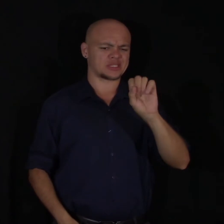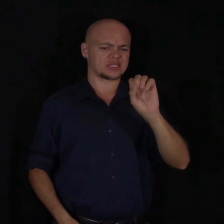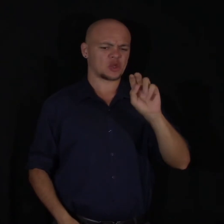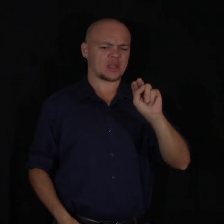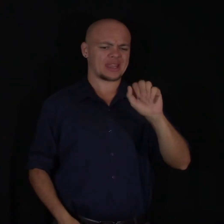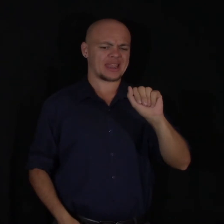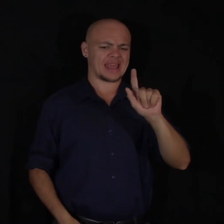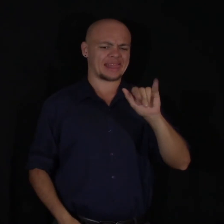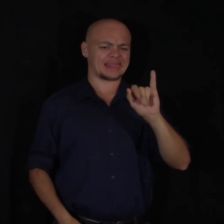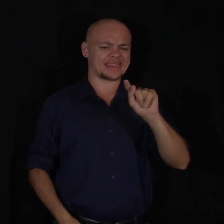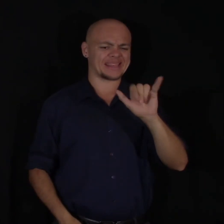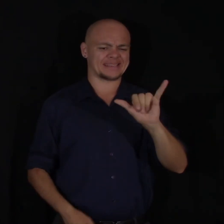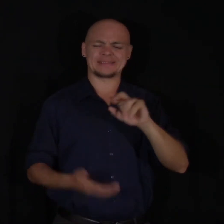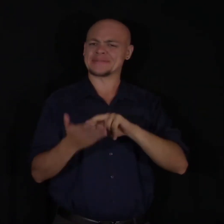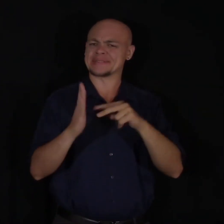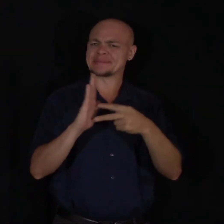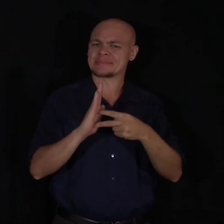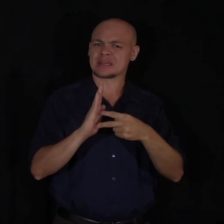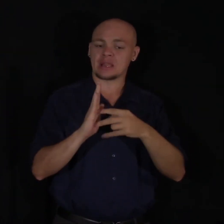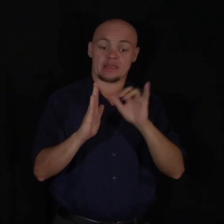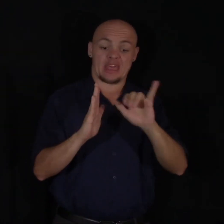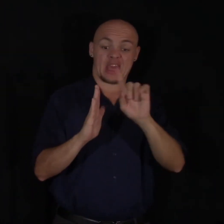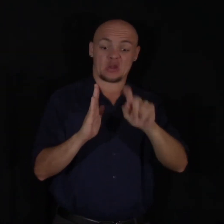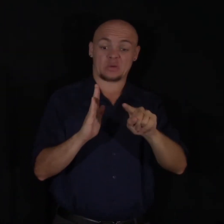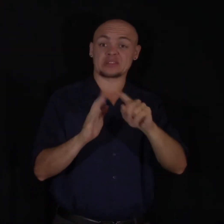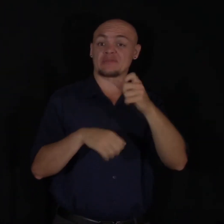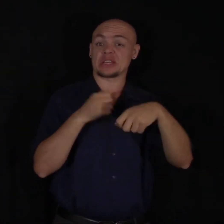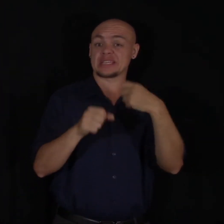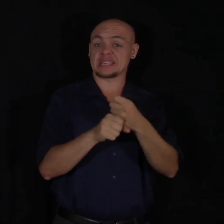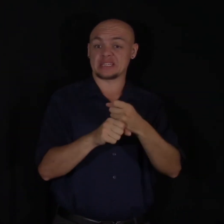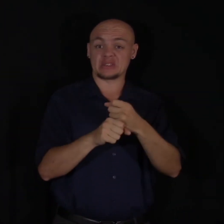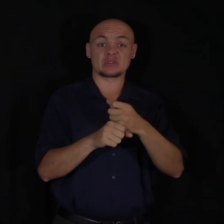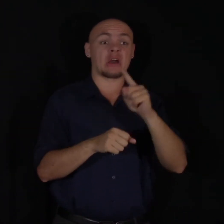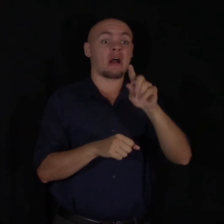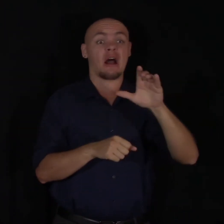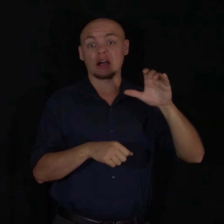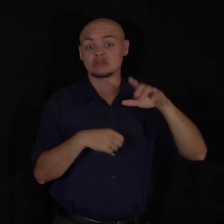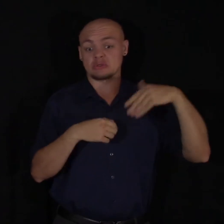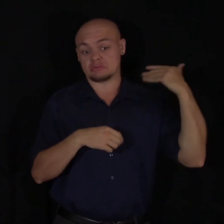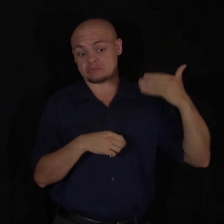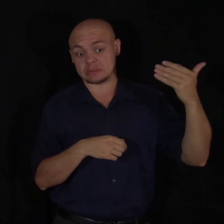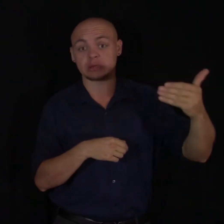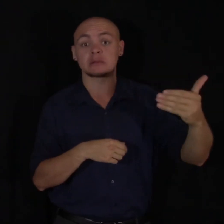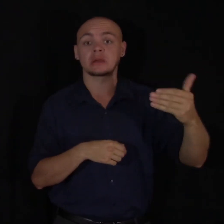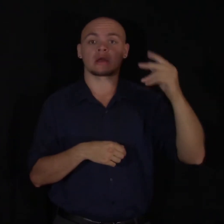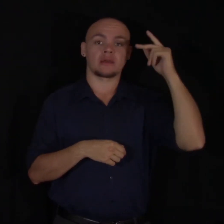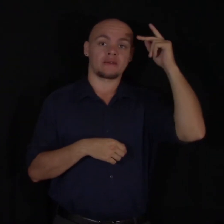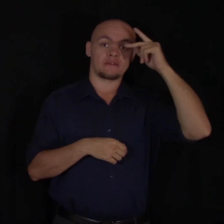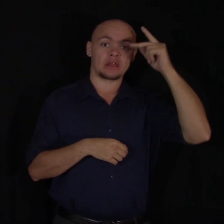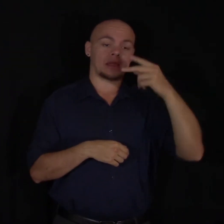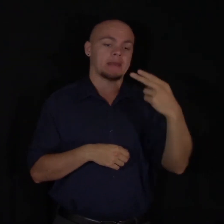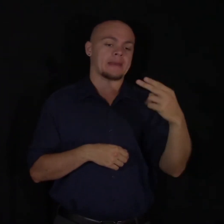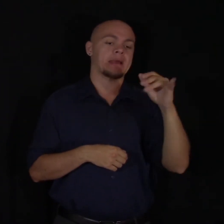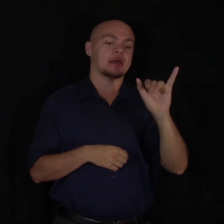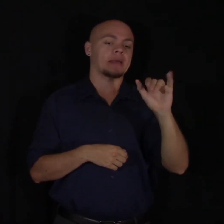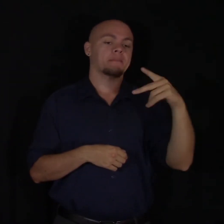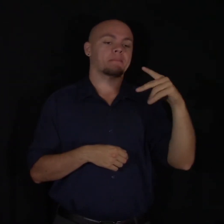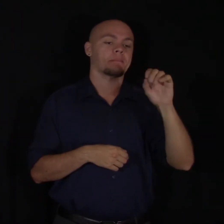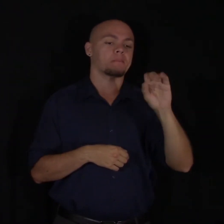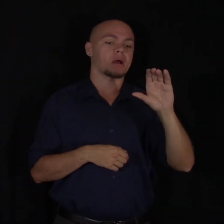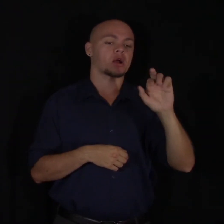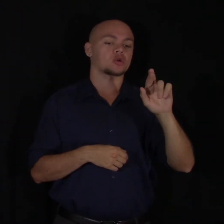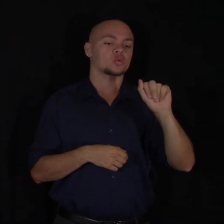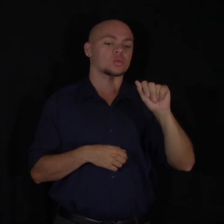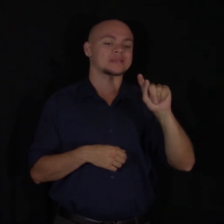asked for hundreds of years, with one of the very first answers being found by philosopher Hippocrates, where he theorized